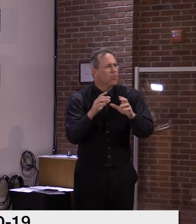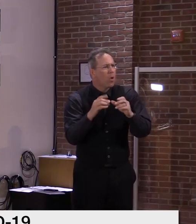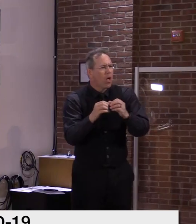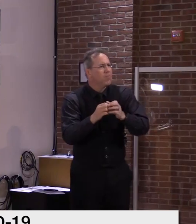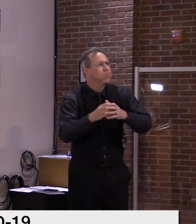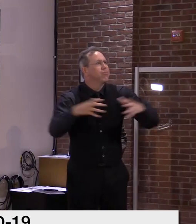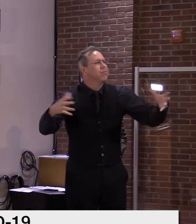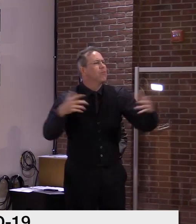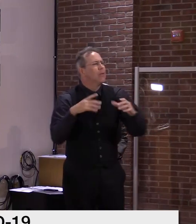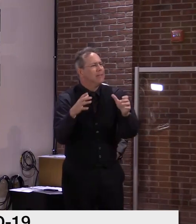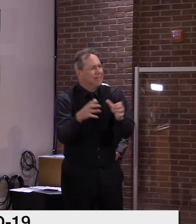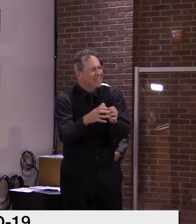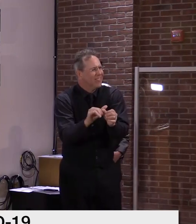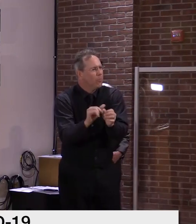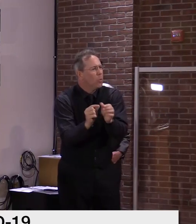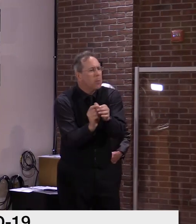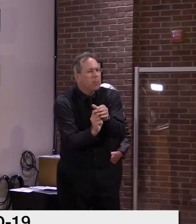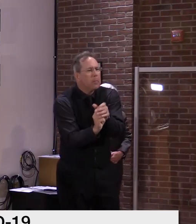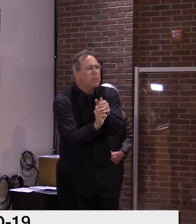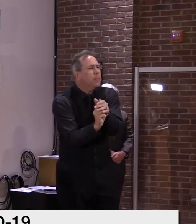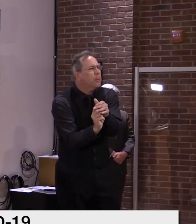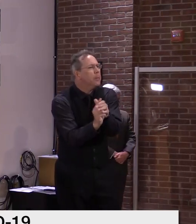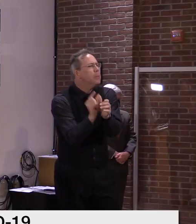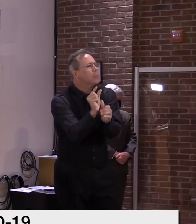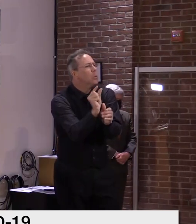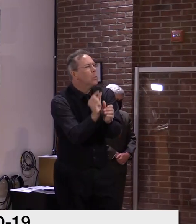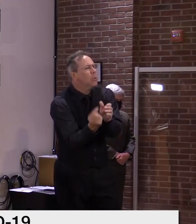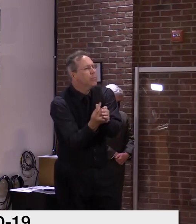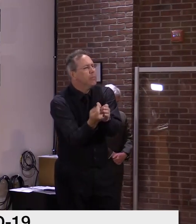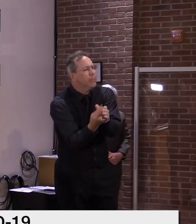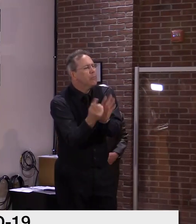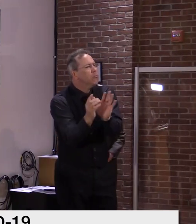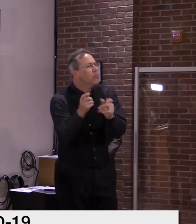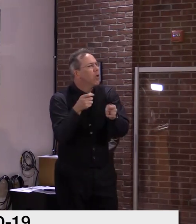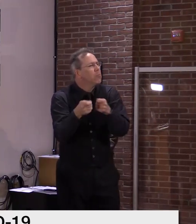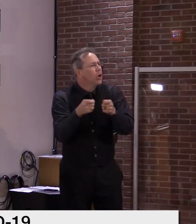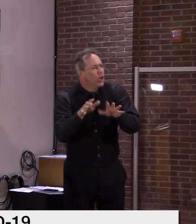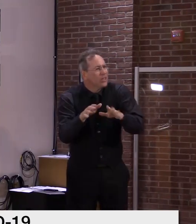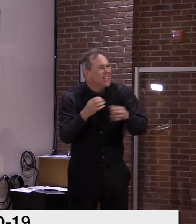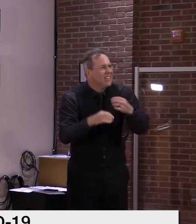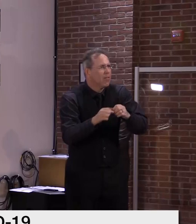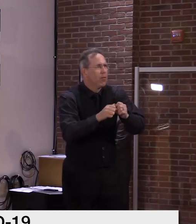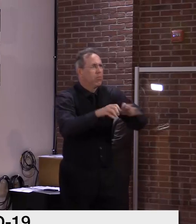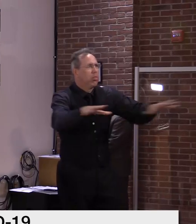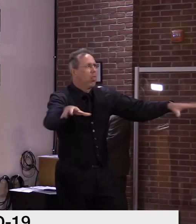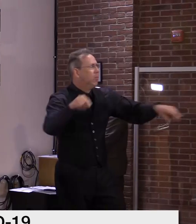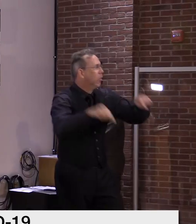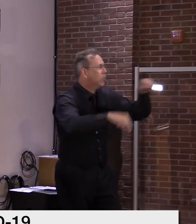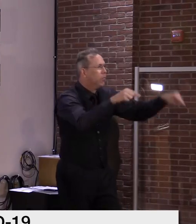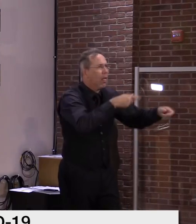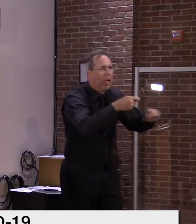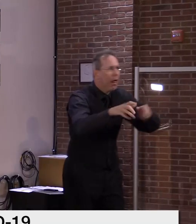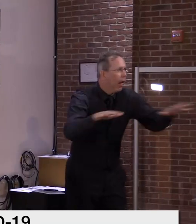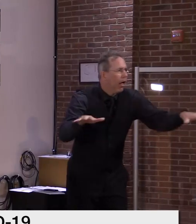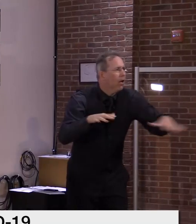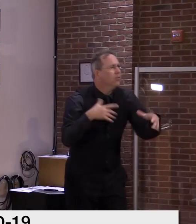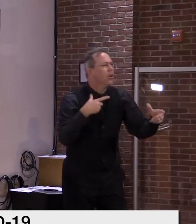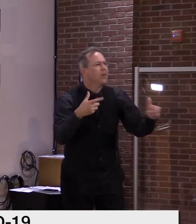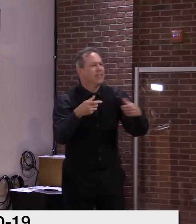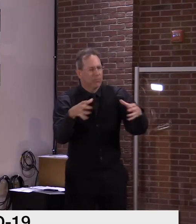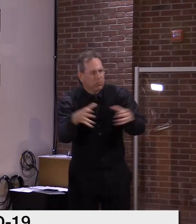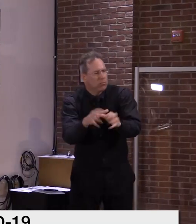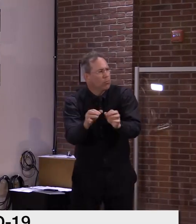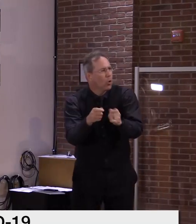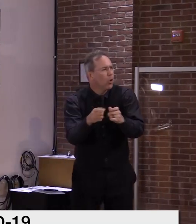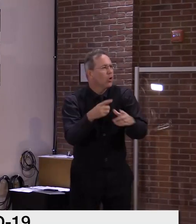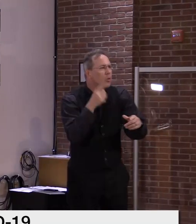be constantly being transmitted from one person to another. It may show up in a case here and a case there,